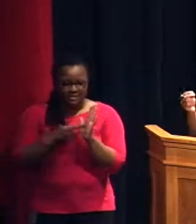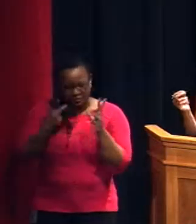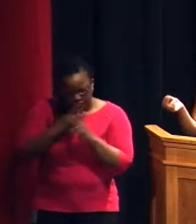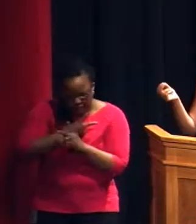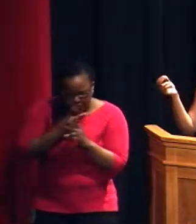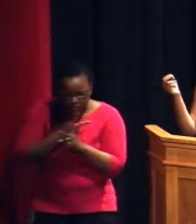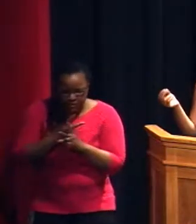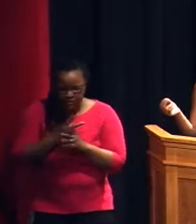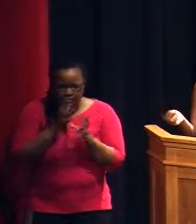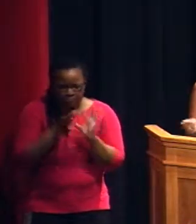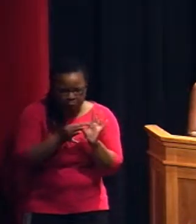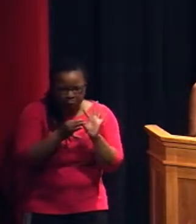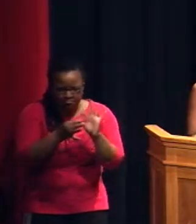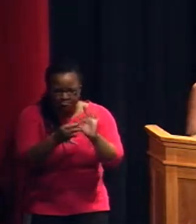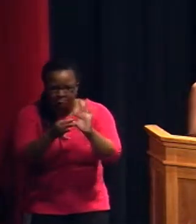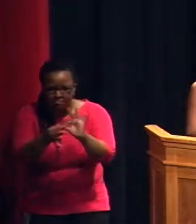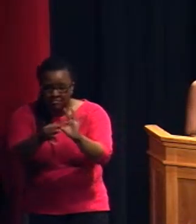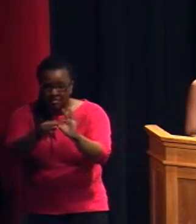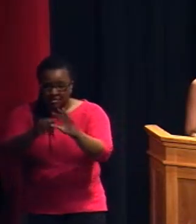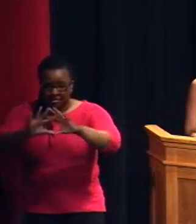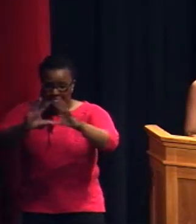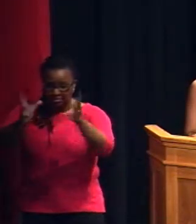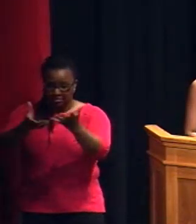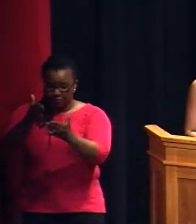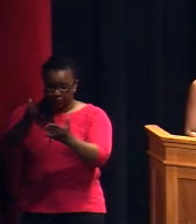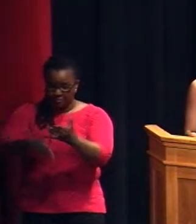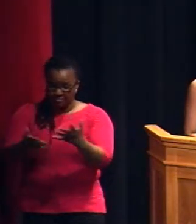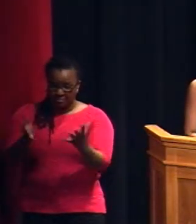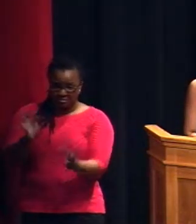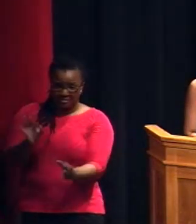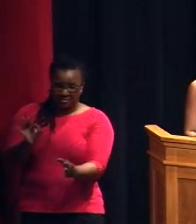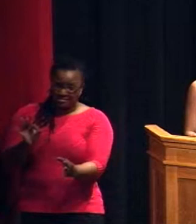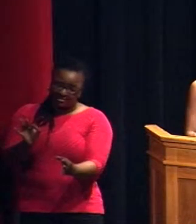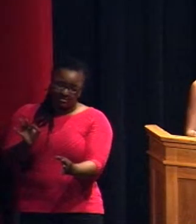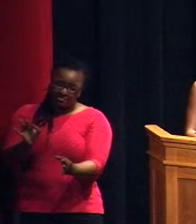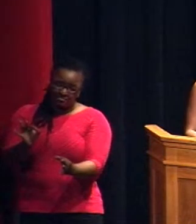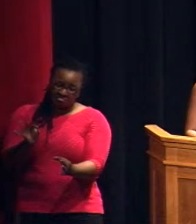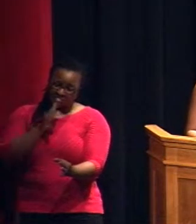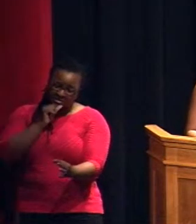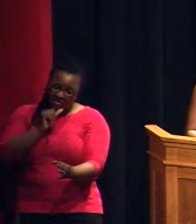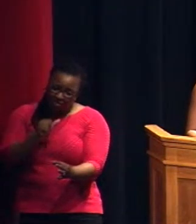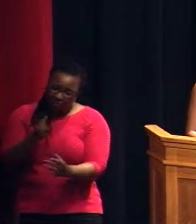end isn't a pretty perfect picture. But all that matters is